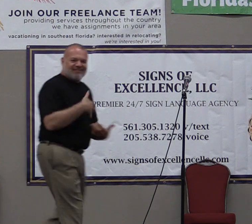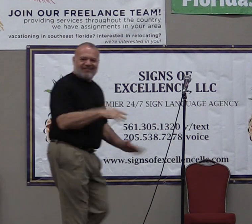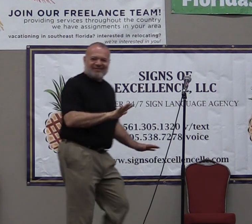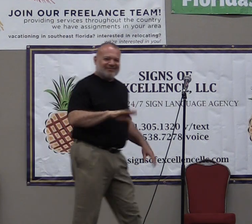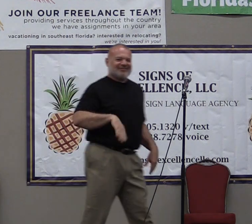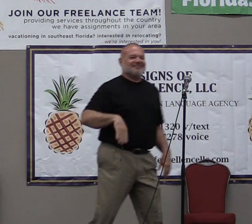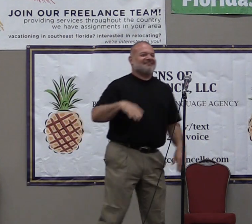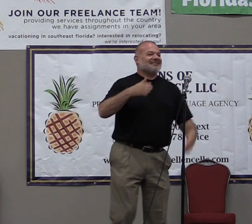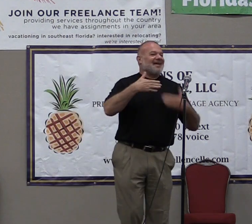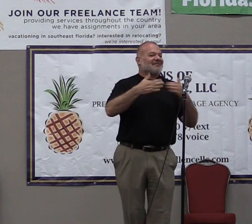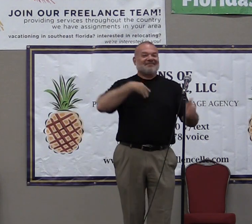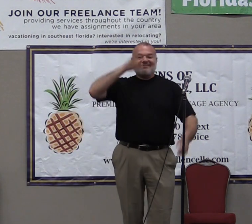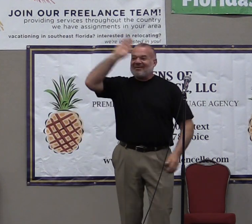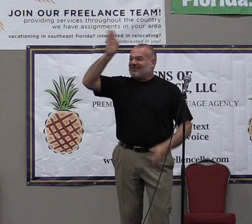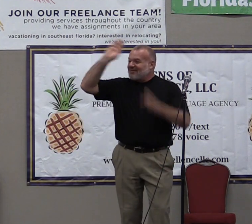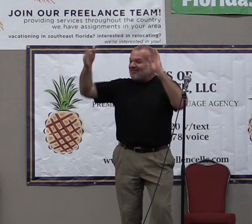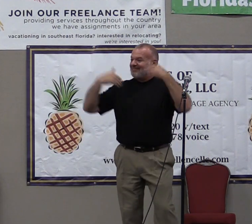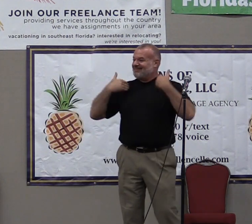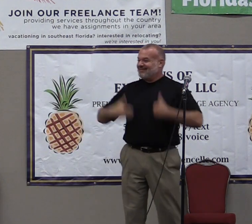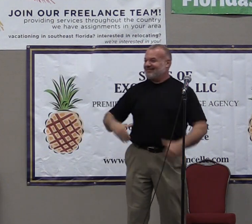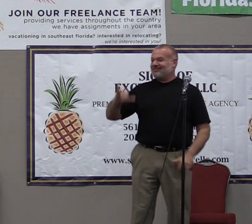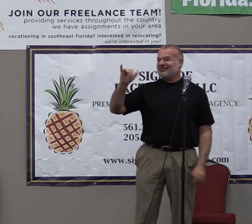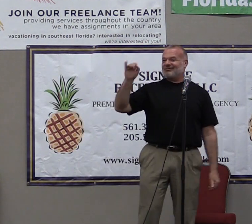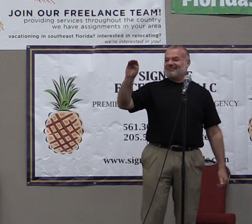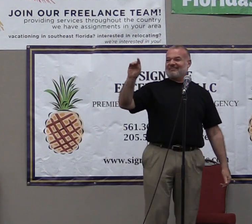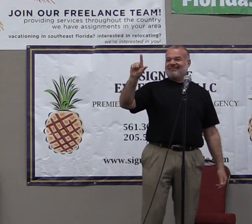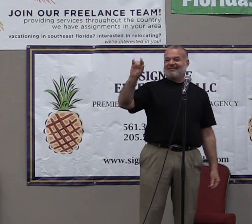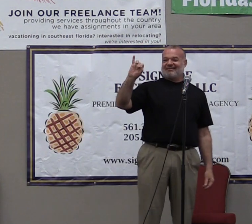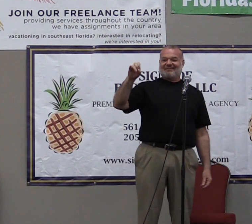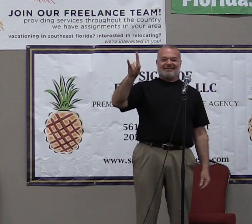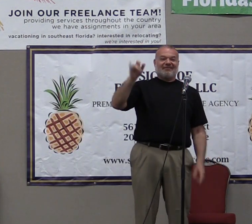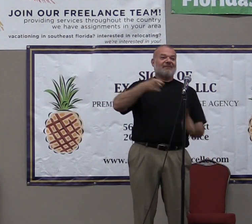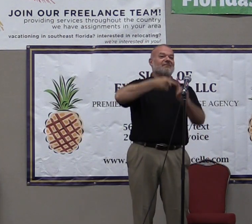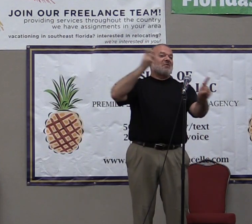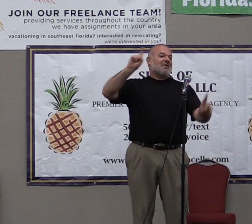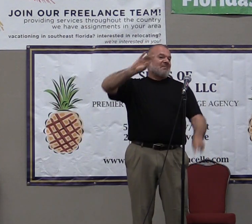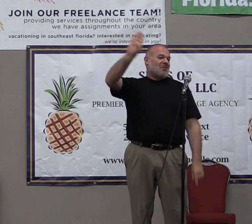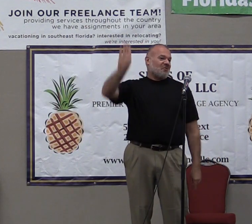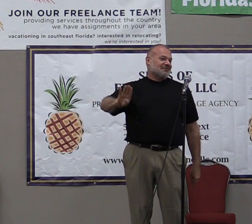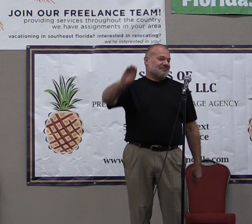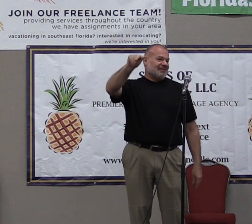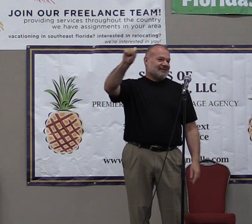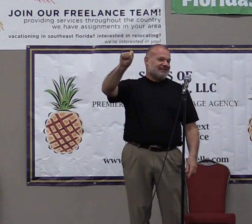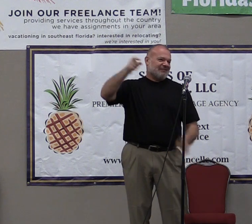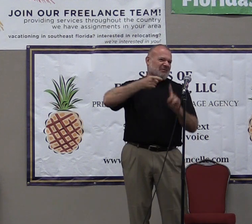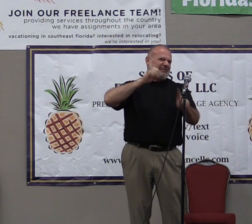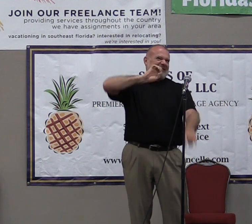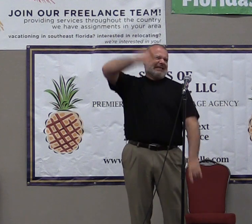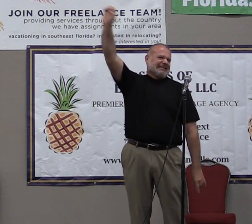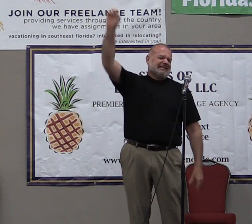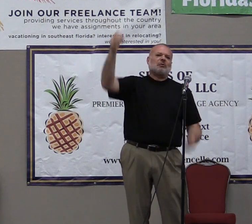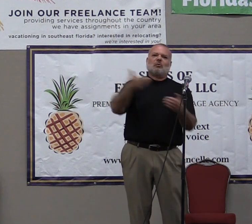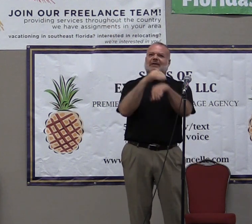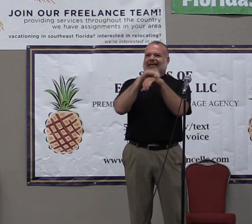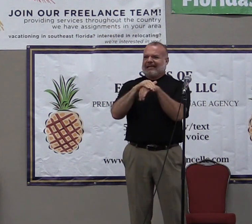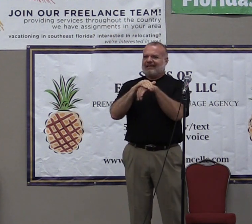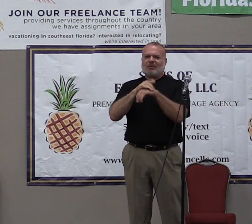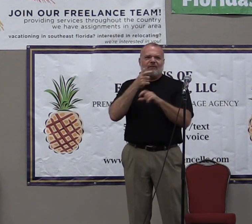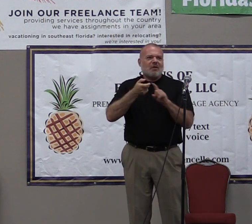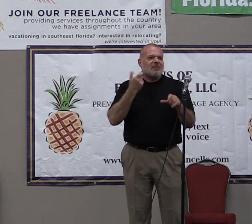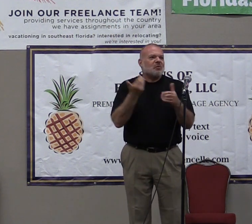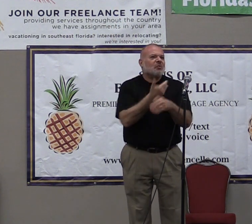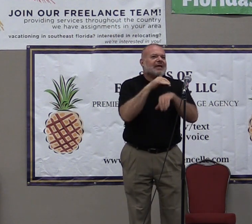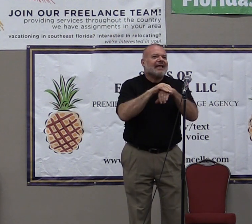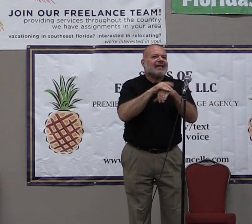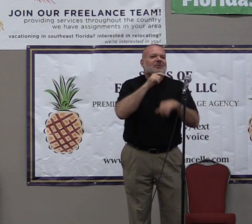Oh my gosh, I was crying. He had me cracking up laughing. So anyways, I'm Jim Lipsky. I'm from Boston, Mass.